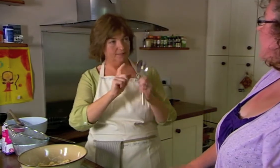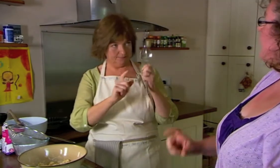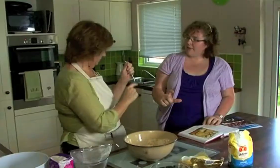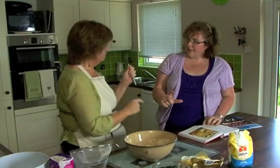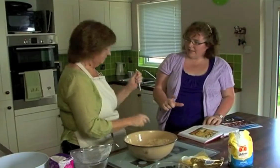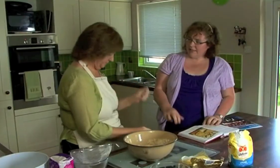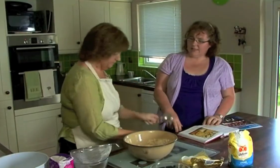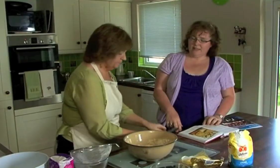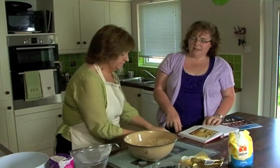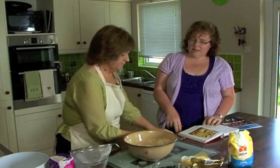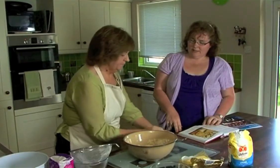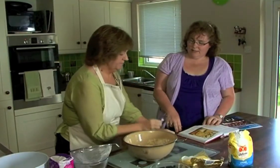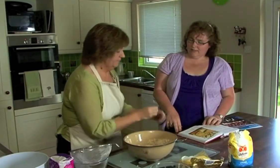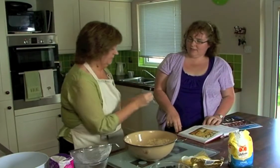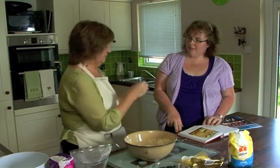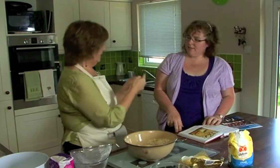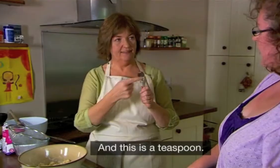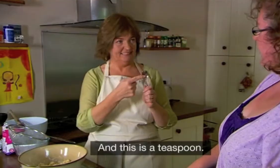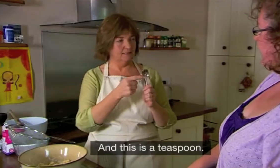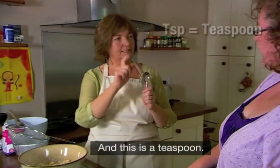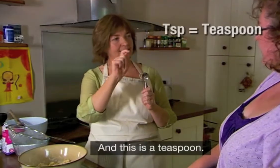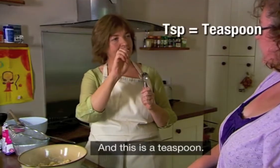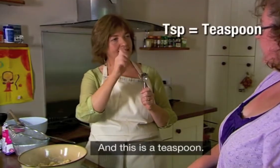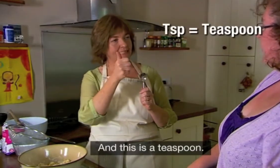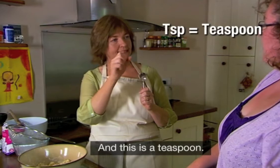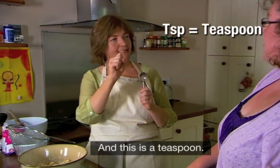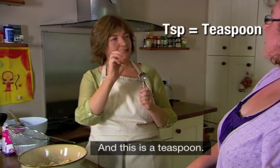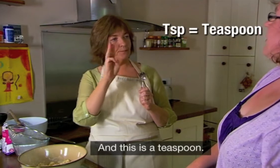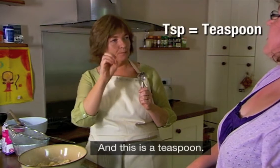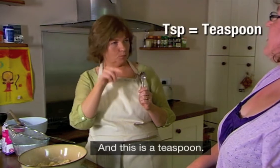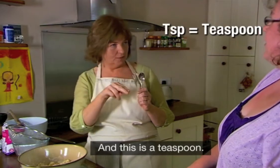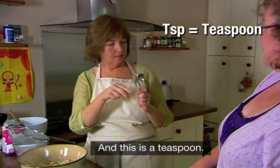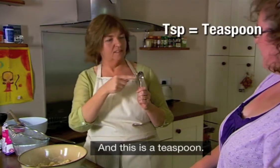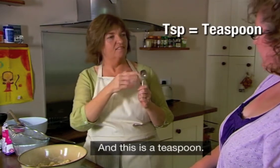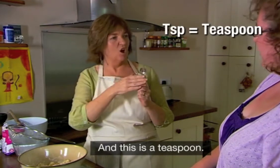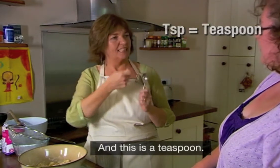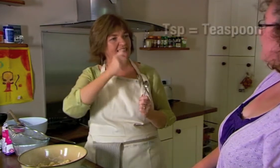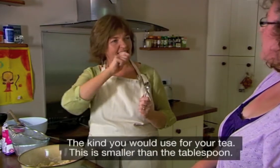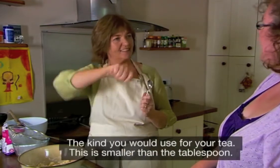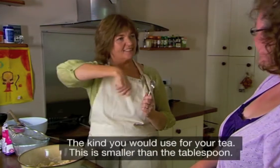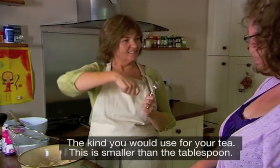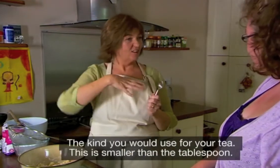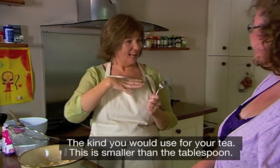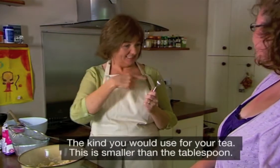And this is a teaspoon. The kind you would use for your